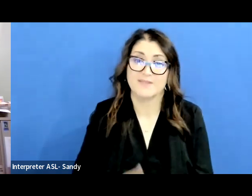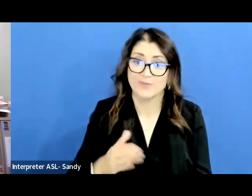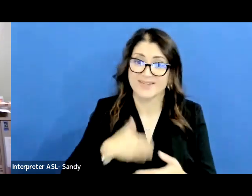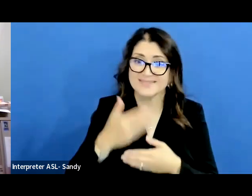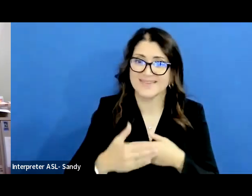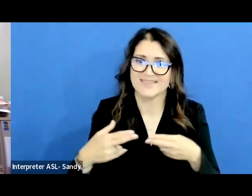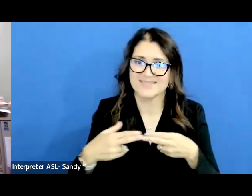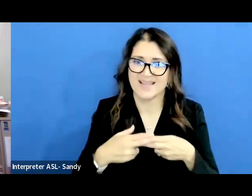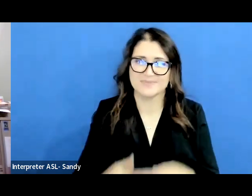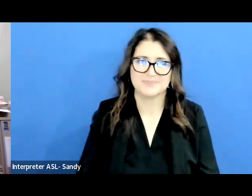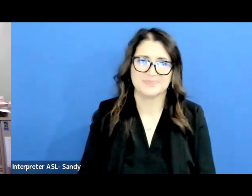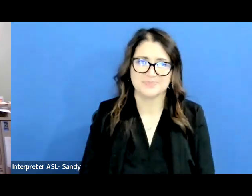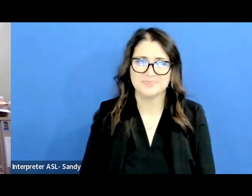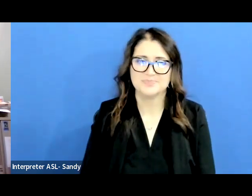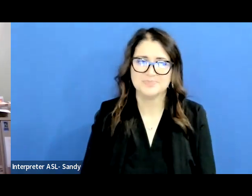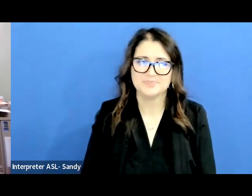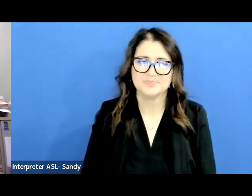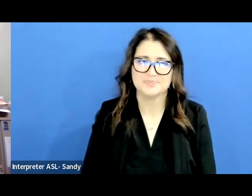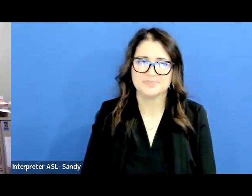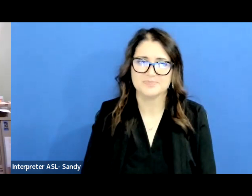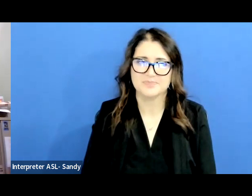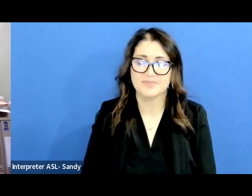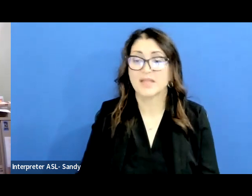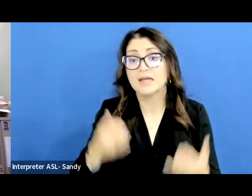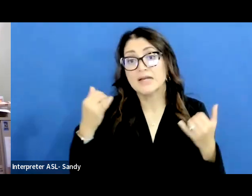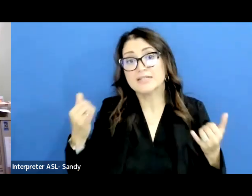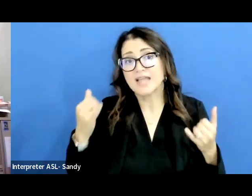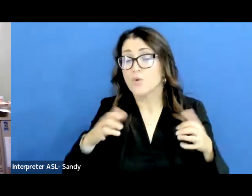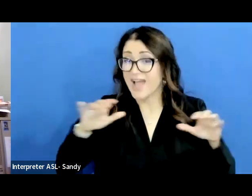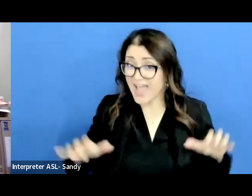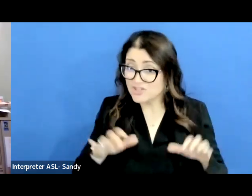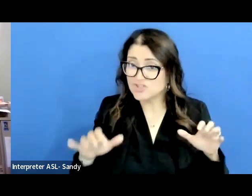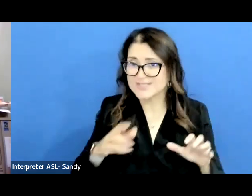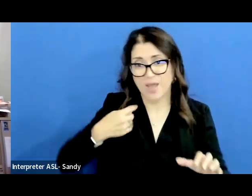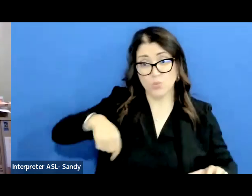the next slide here. Now,